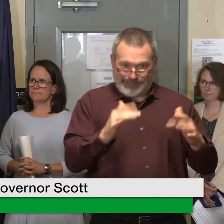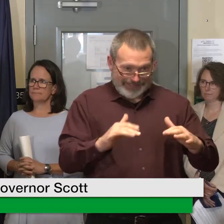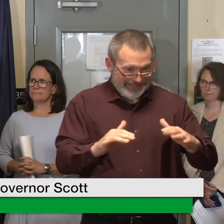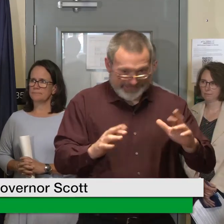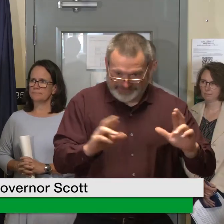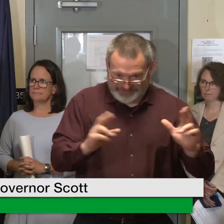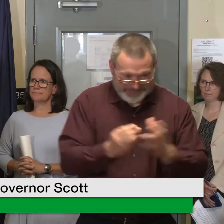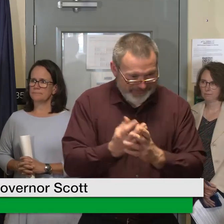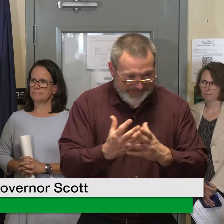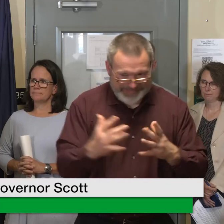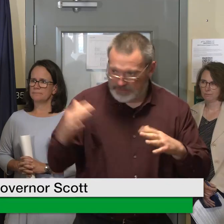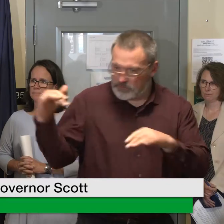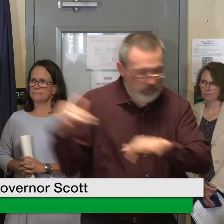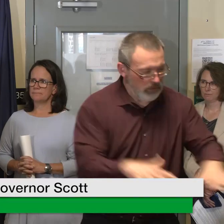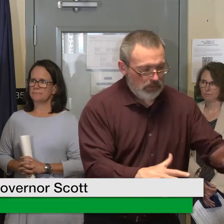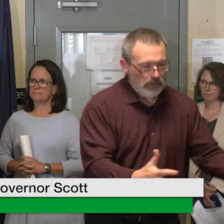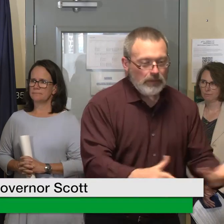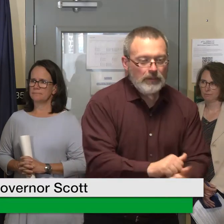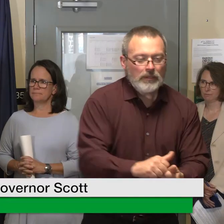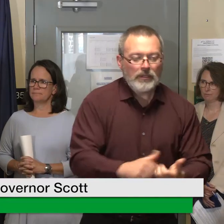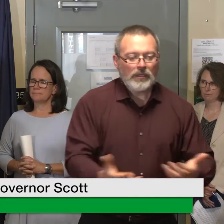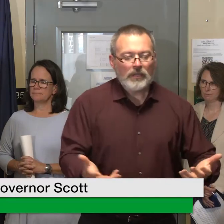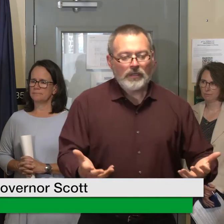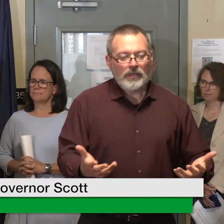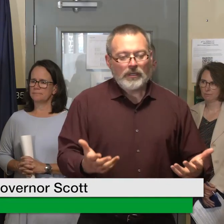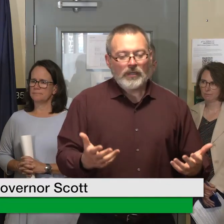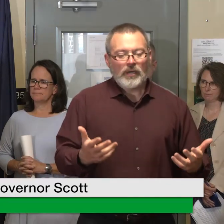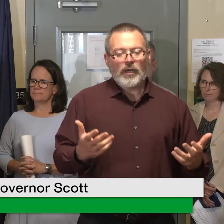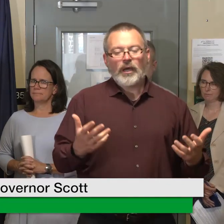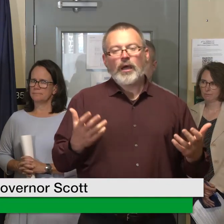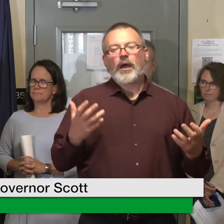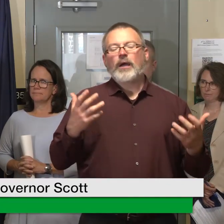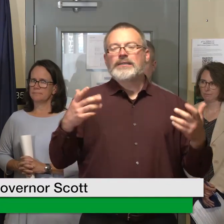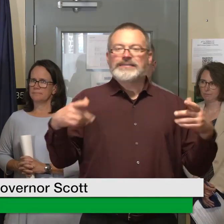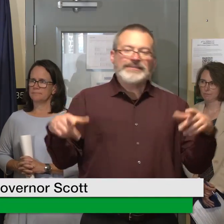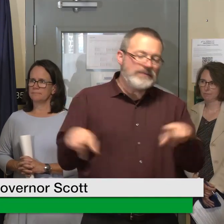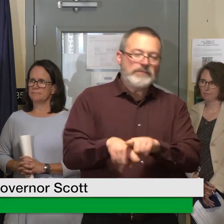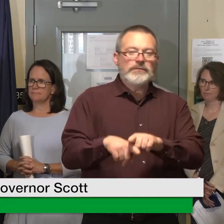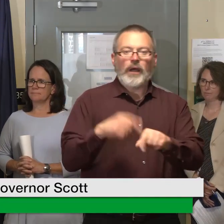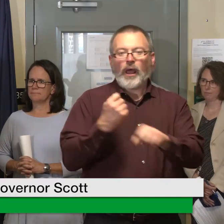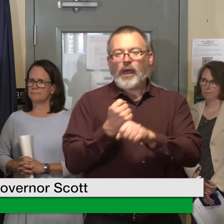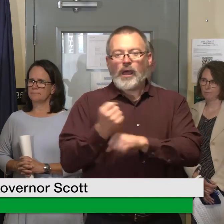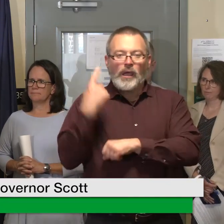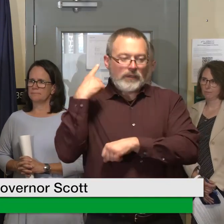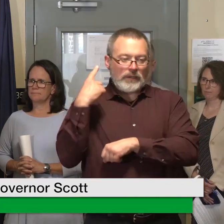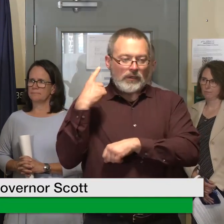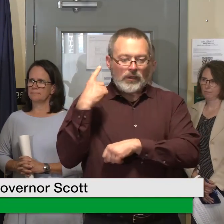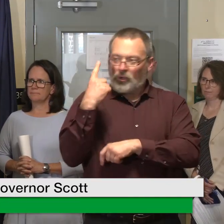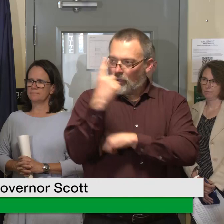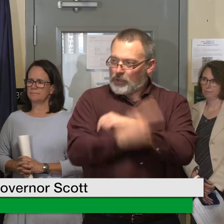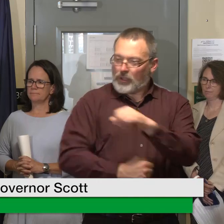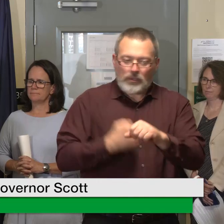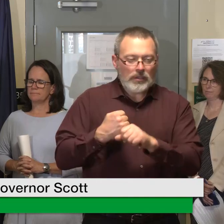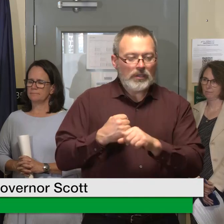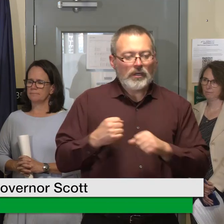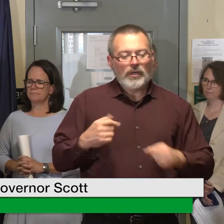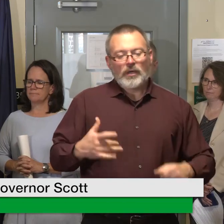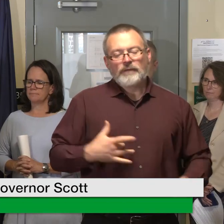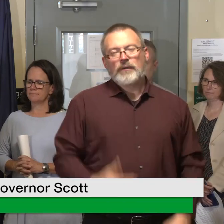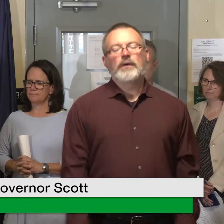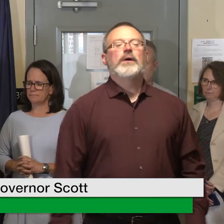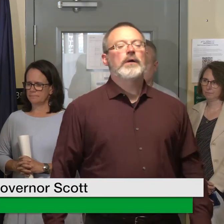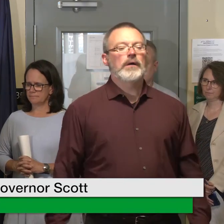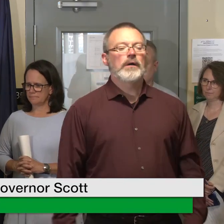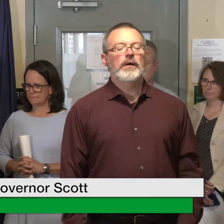who knows why, it hit on the same day. So I think it's one foot in front of the other. And